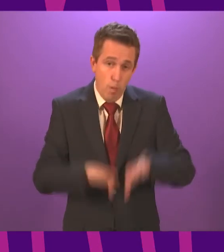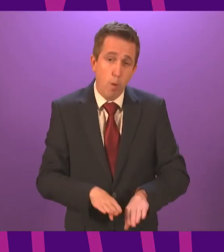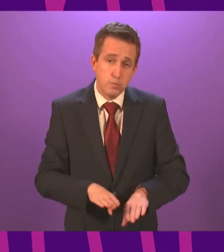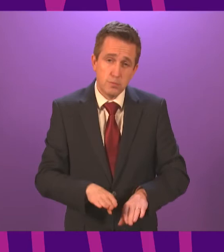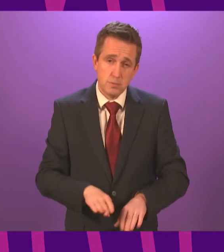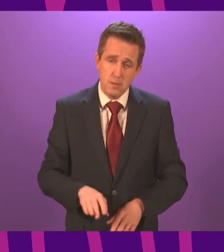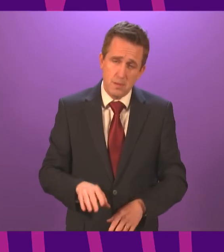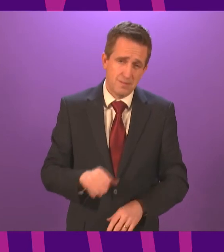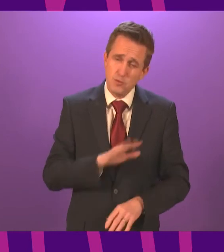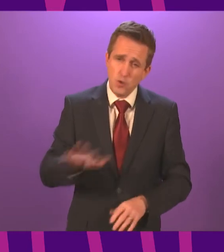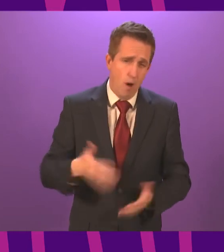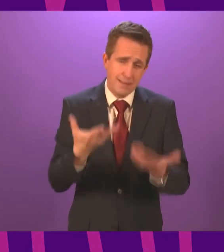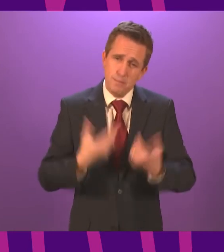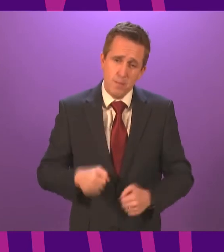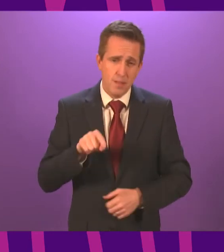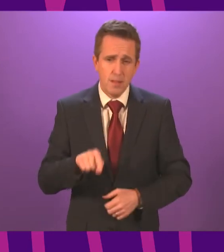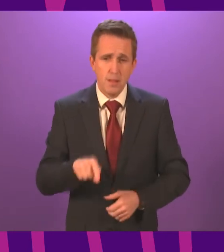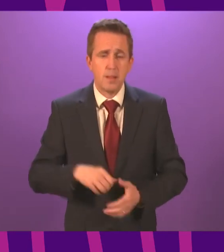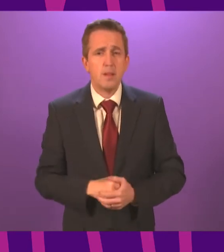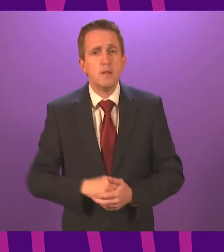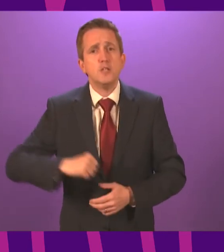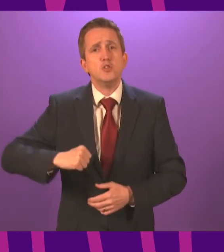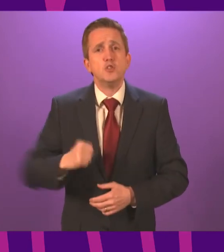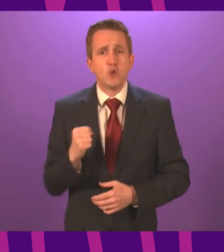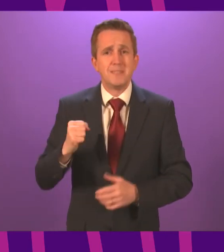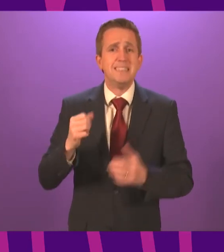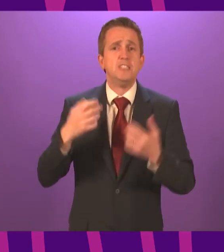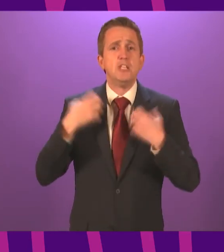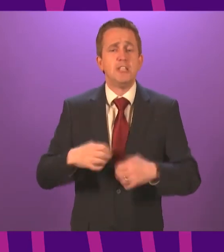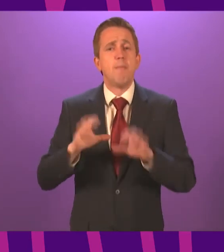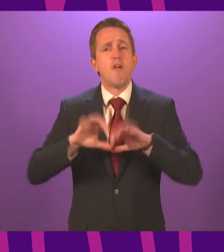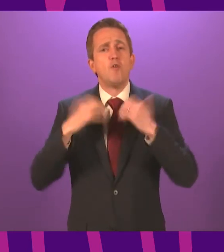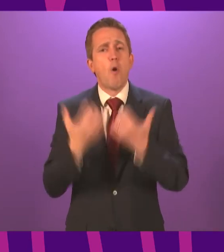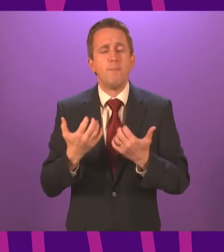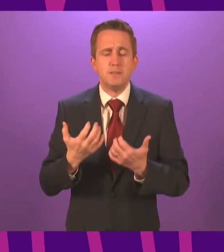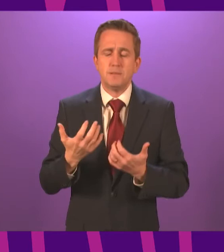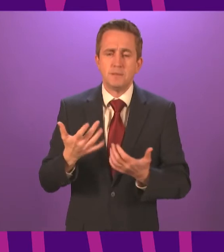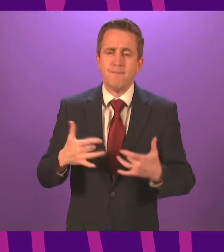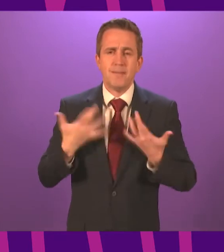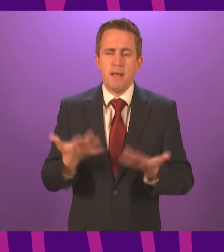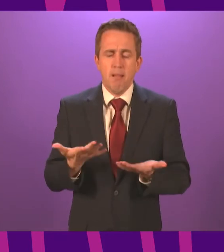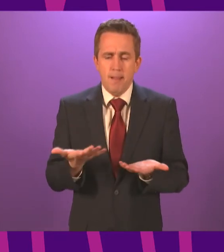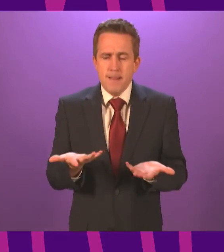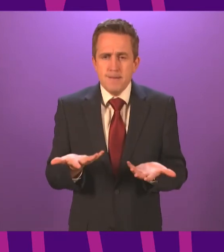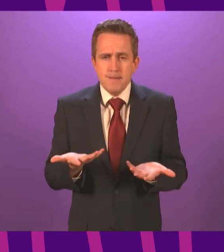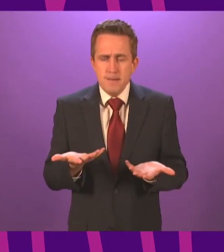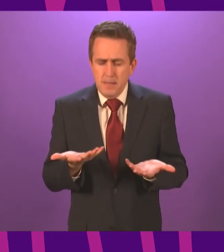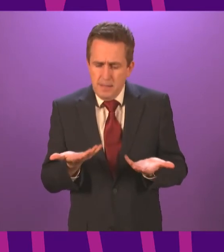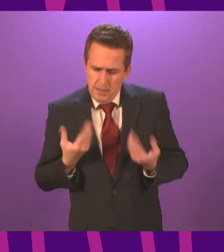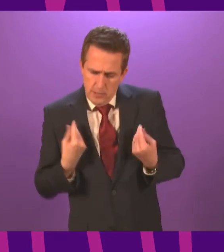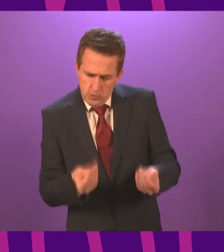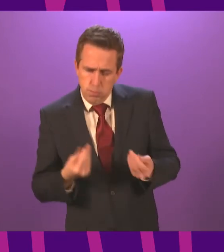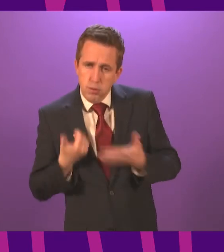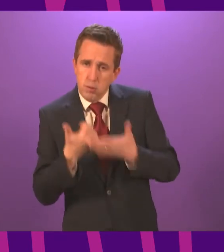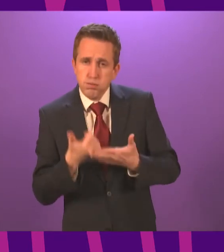is not good enough, Presiding Officer. The Scottish Chambers of Commerce believes that the support on offer at the moment does not scratch the surface of